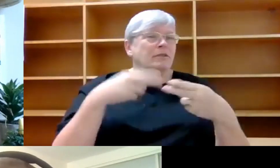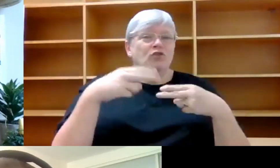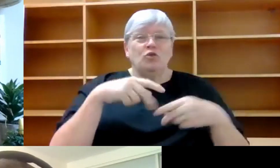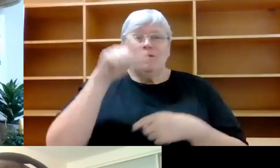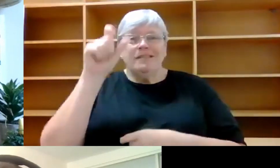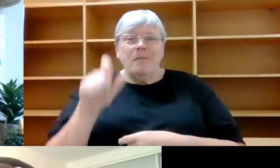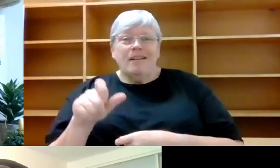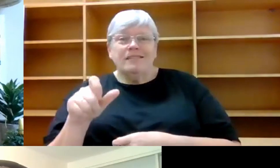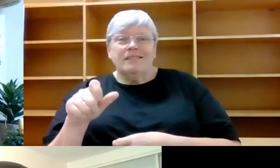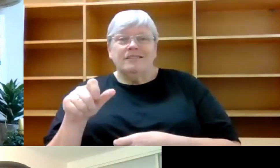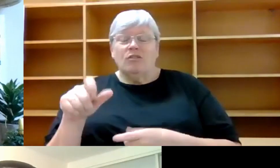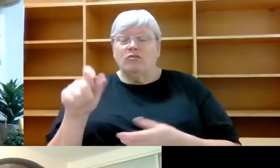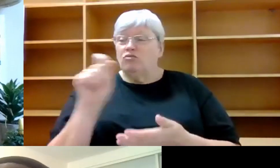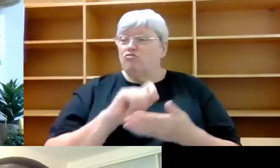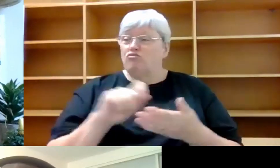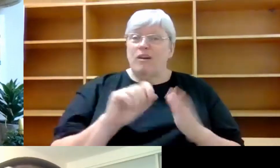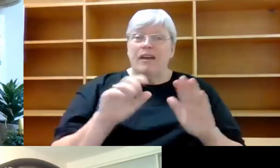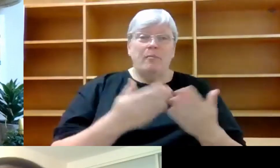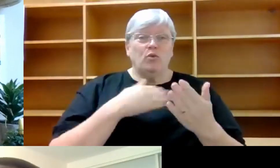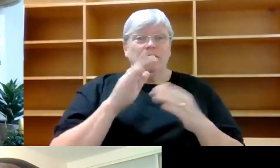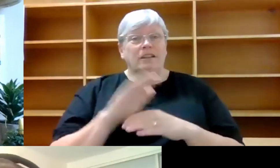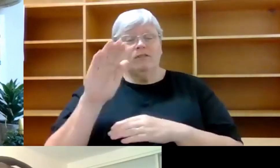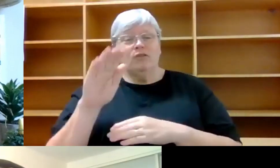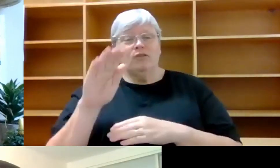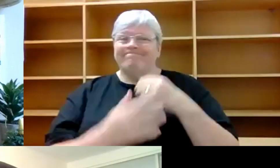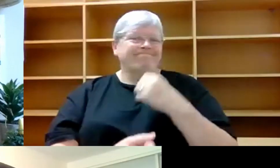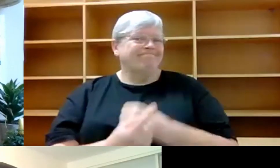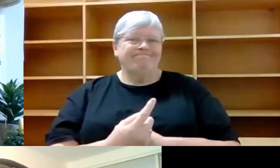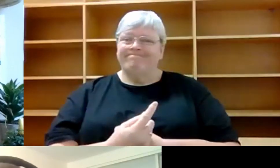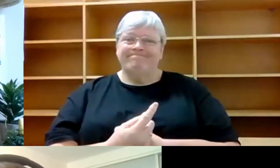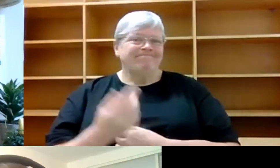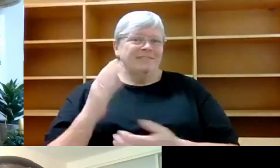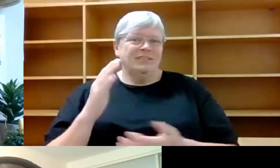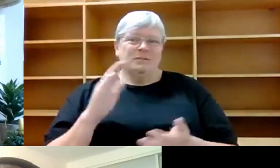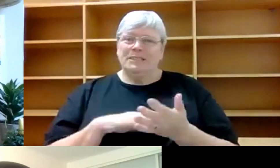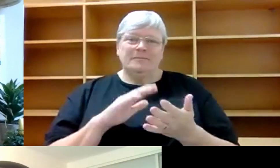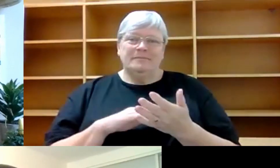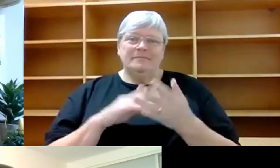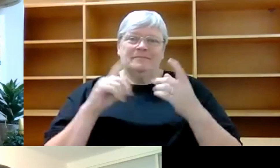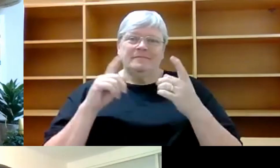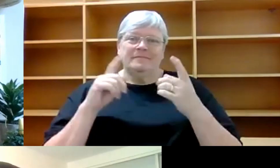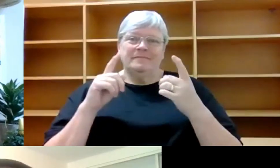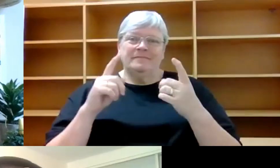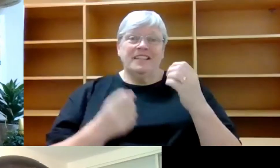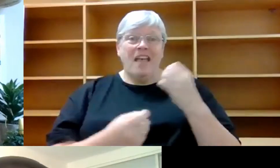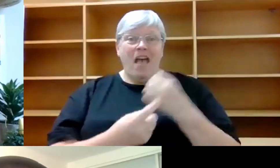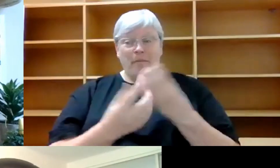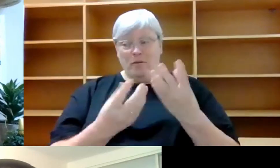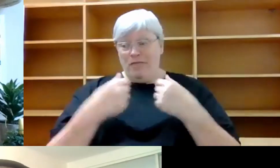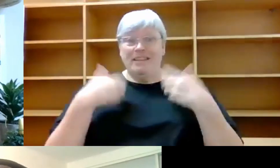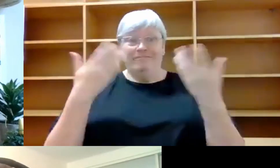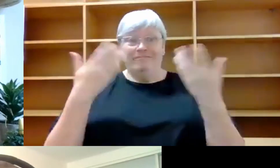a novelist. And that dream didn't quite happen for her, but it kind of happened with me.